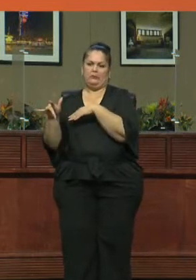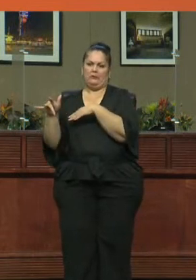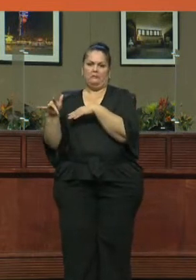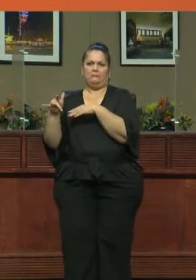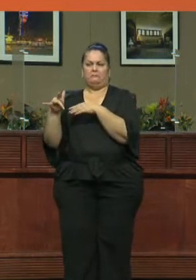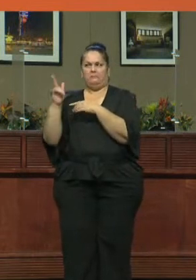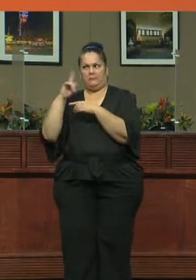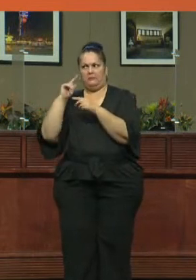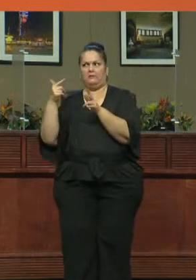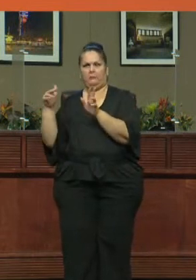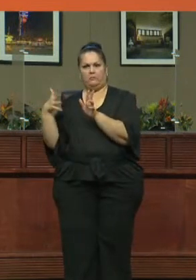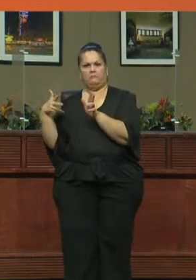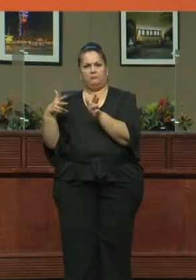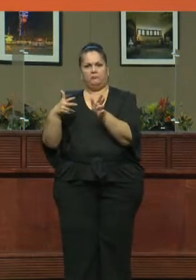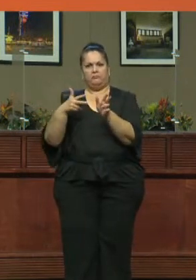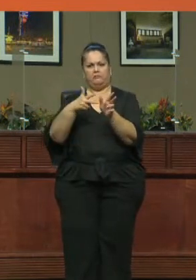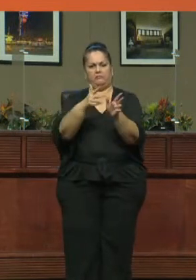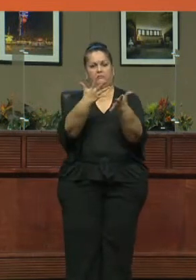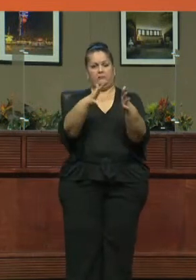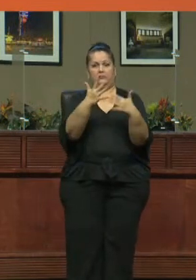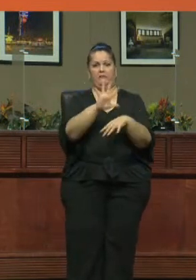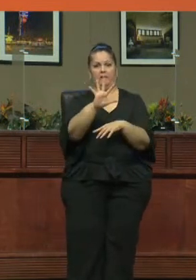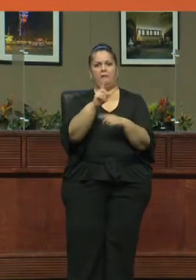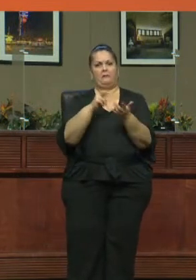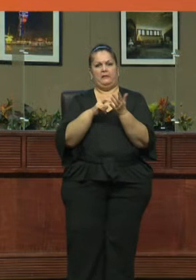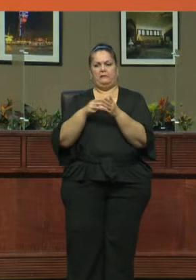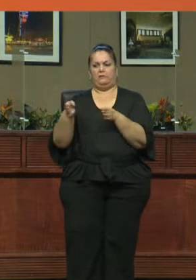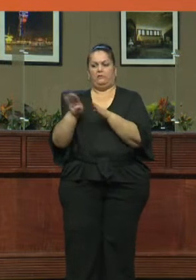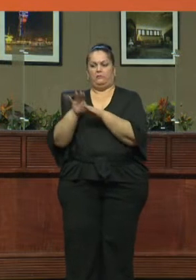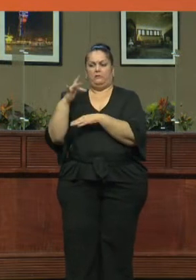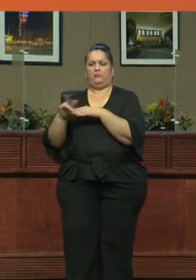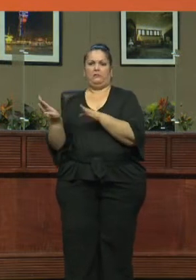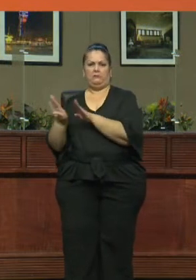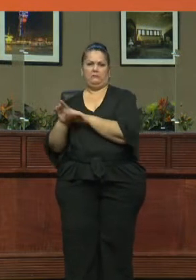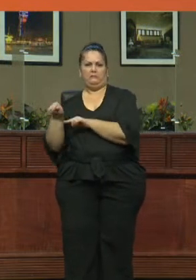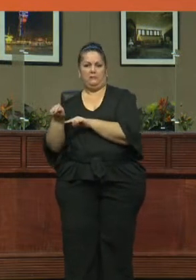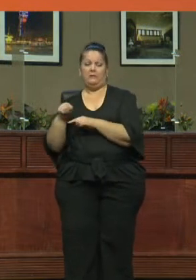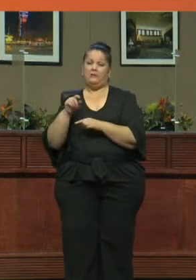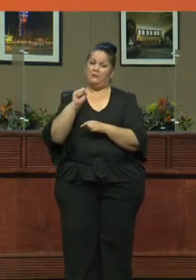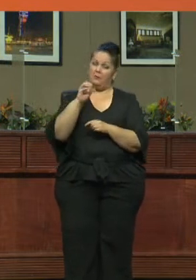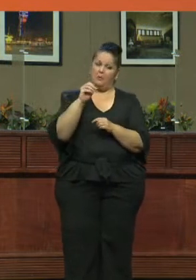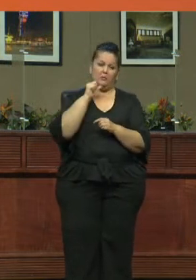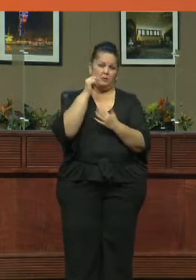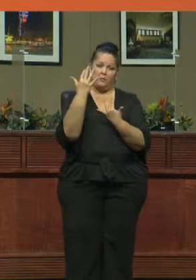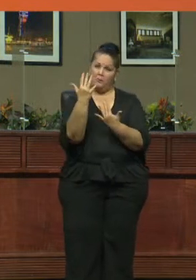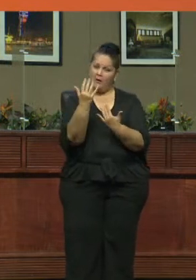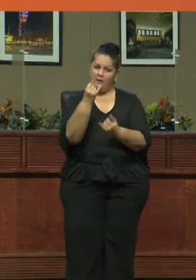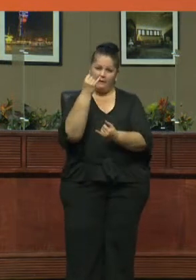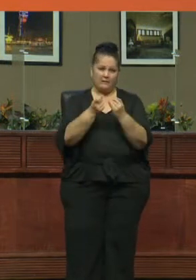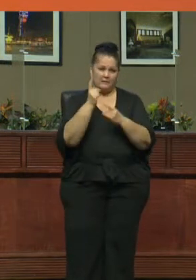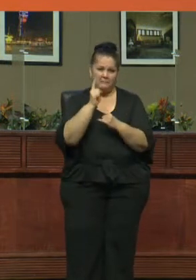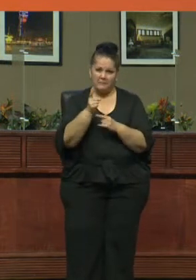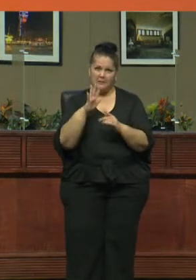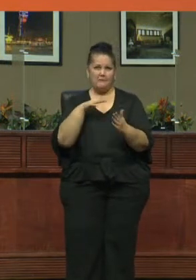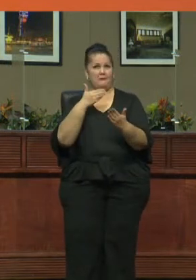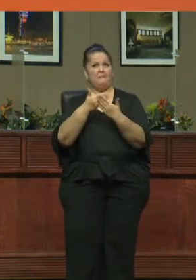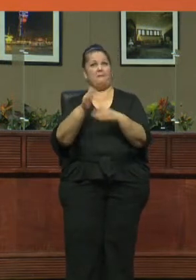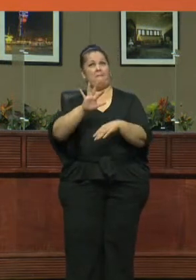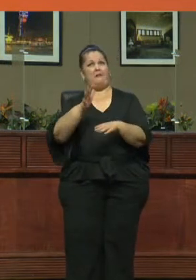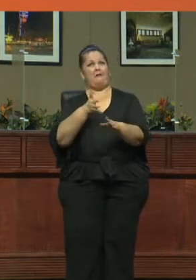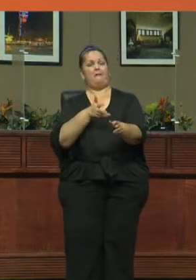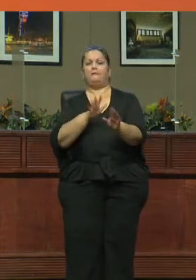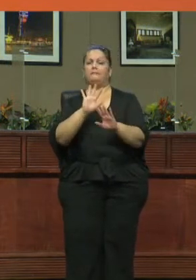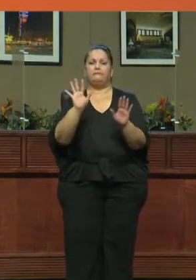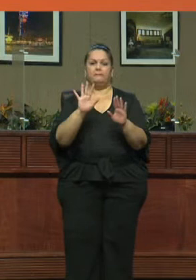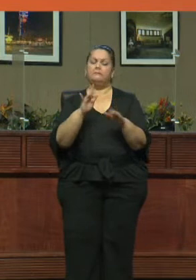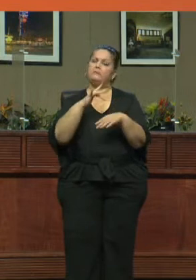5 p.m. closing time. Our best advice to those of you who go to that site is to arrive early, get in